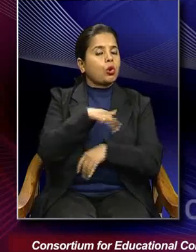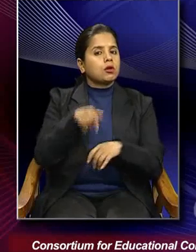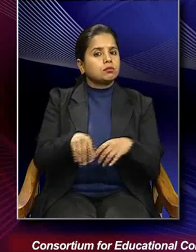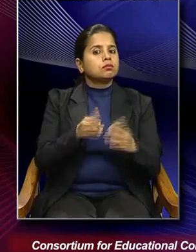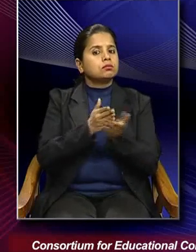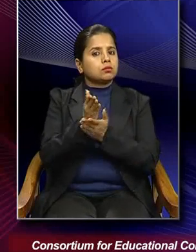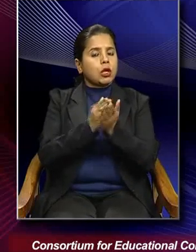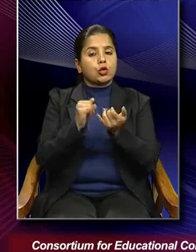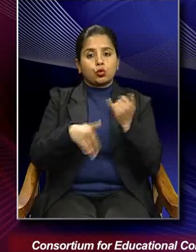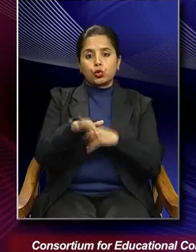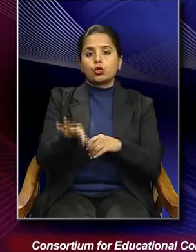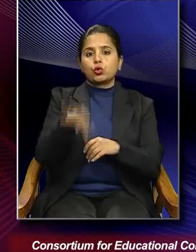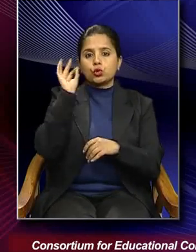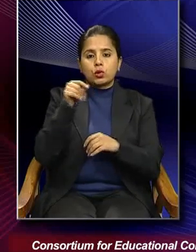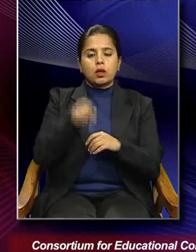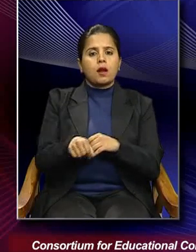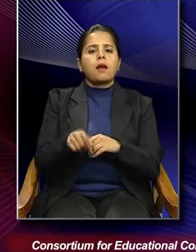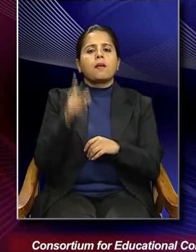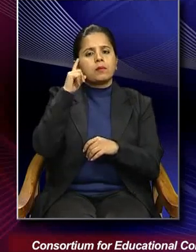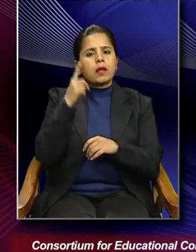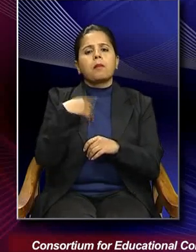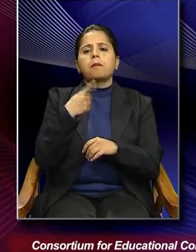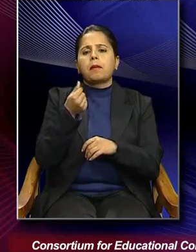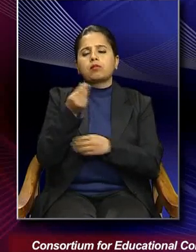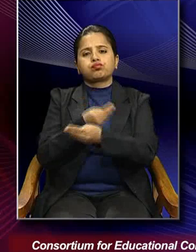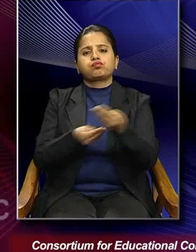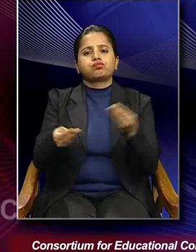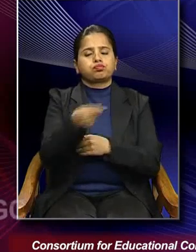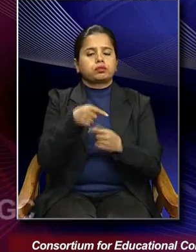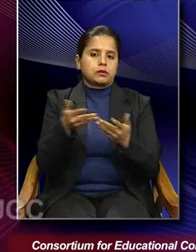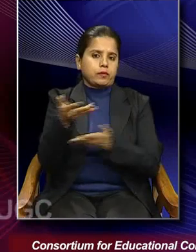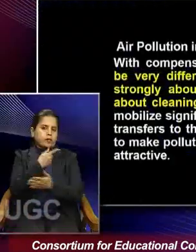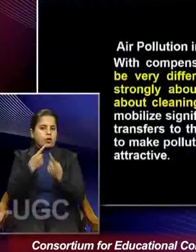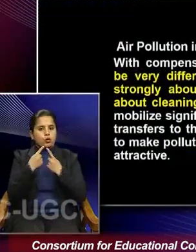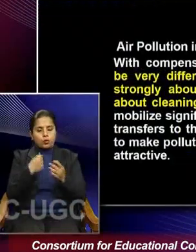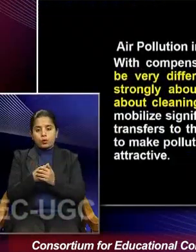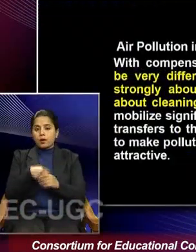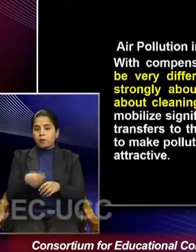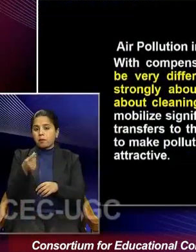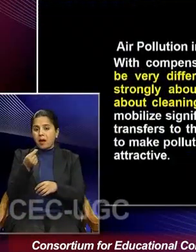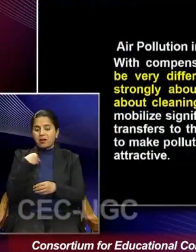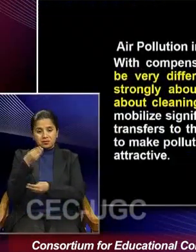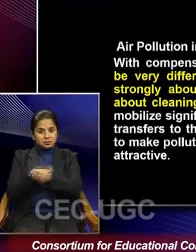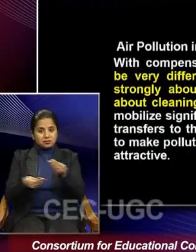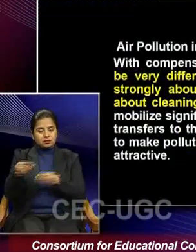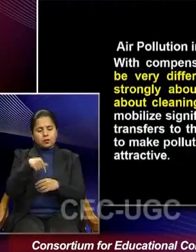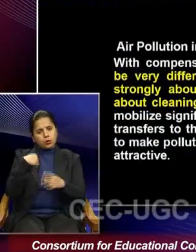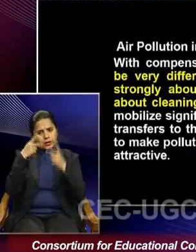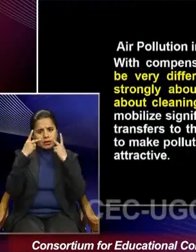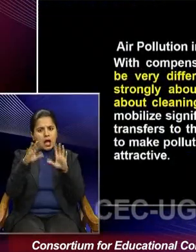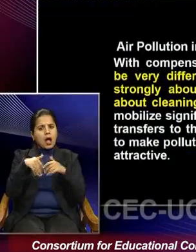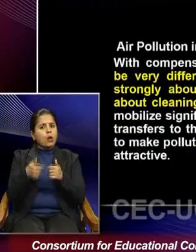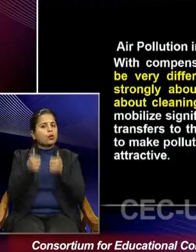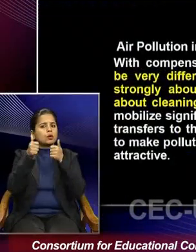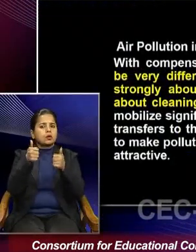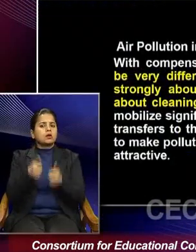social choice mechanism, which is a compensation principle, which we discussed. With the compensation, let us see how the outcome